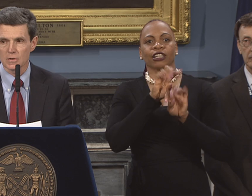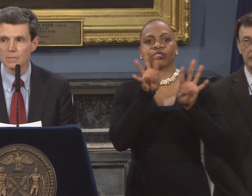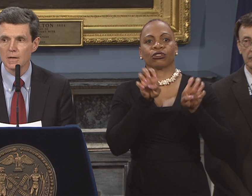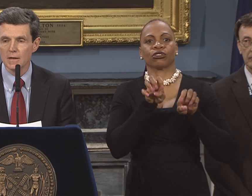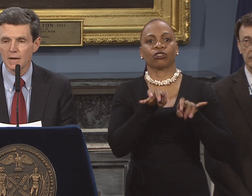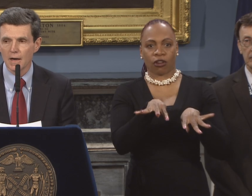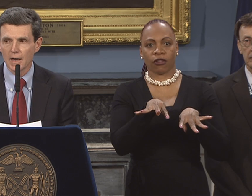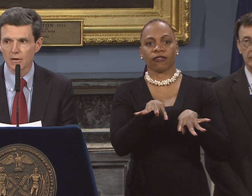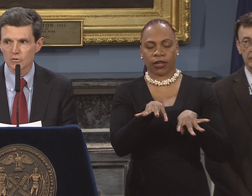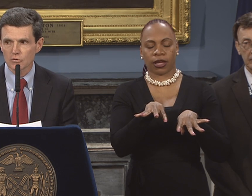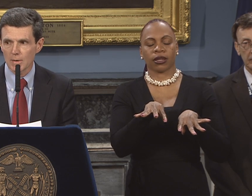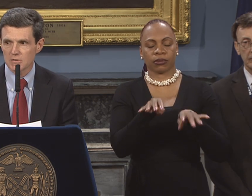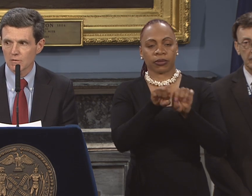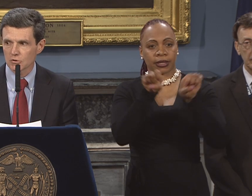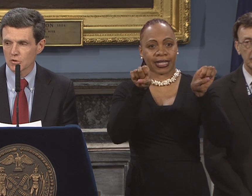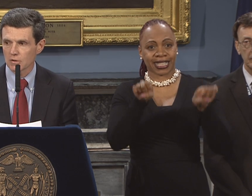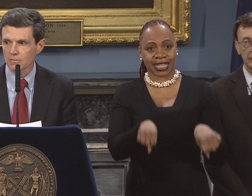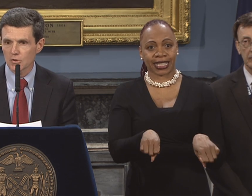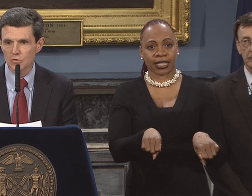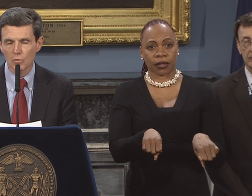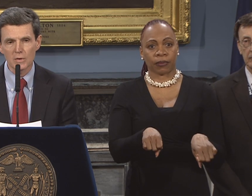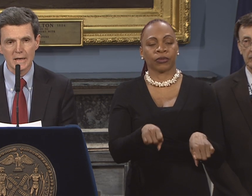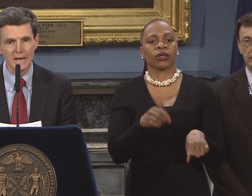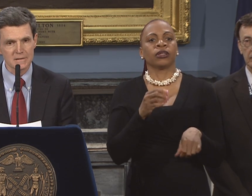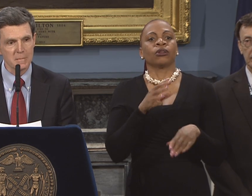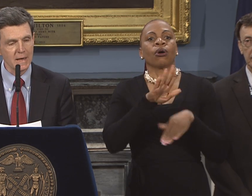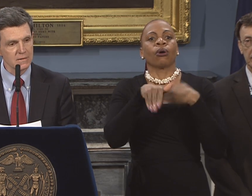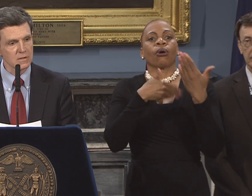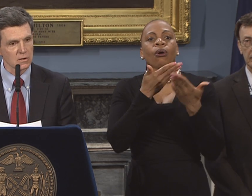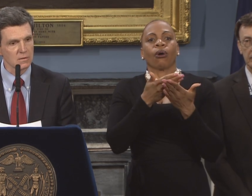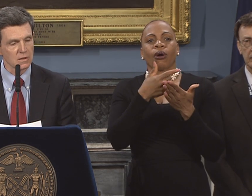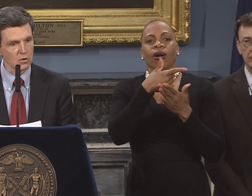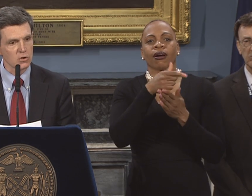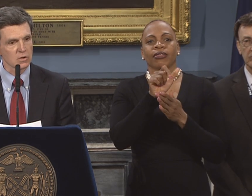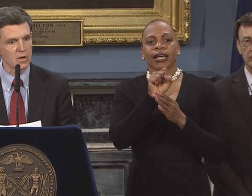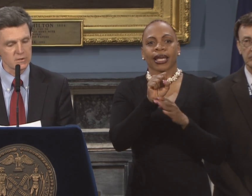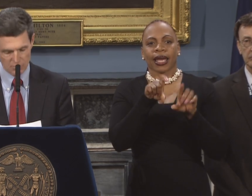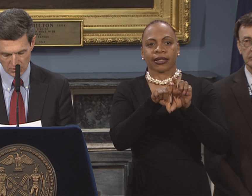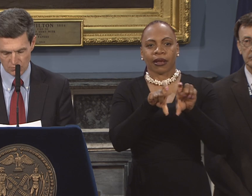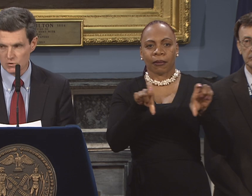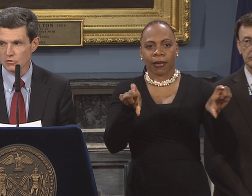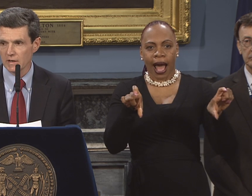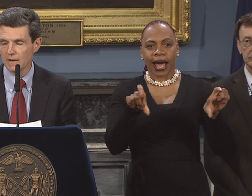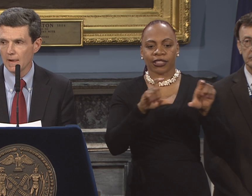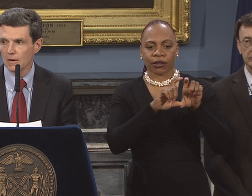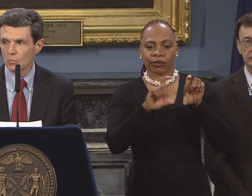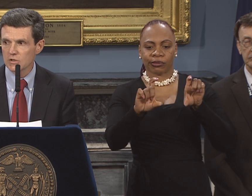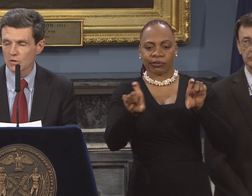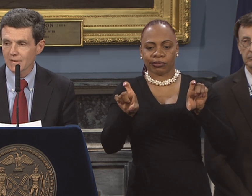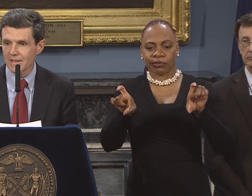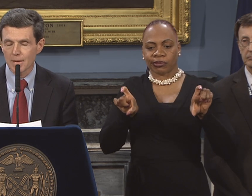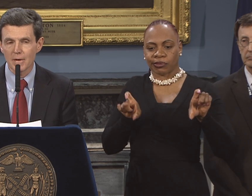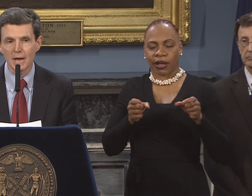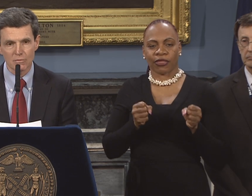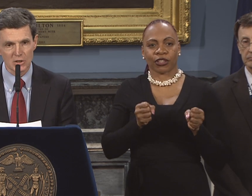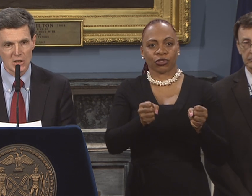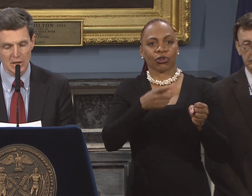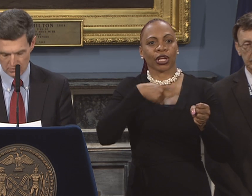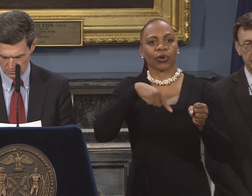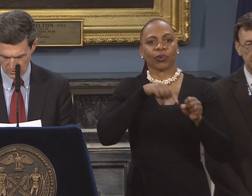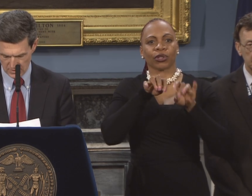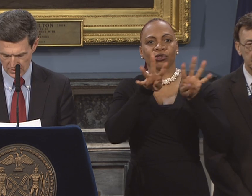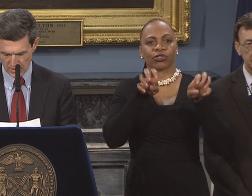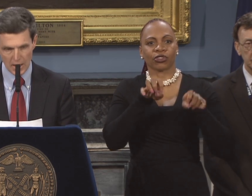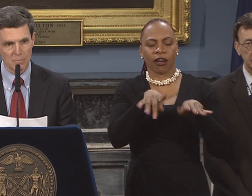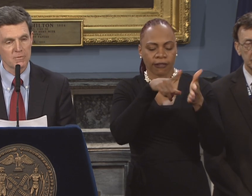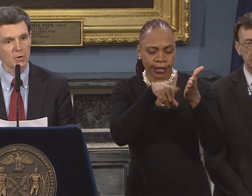our system. And I'll describe several to you. First, all the gas mains, the larger lines that run through the street, we survey them every